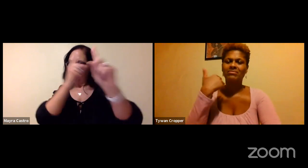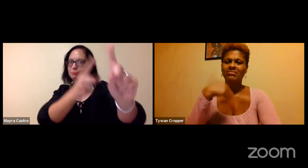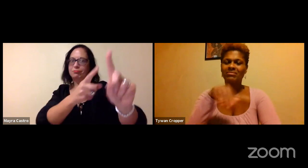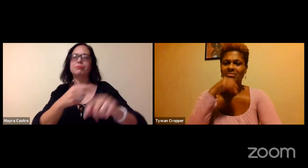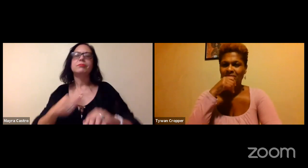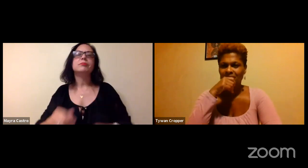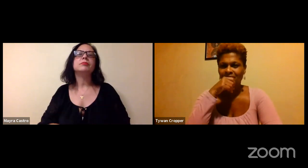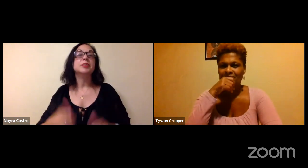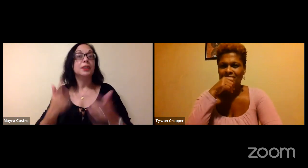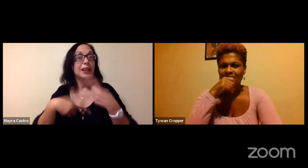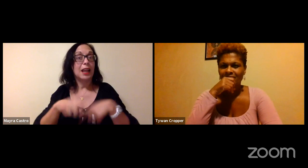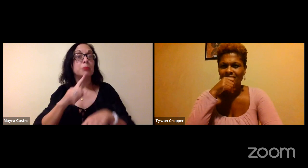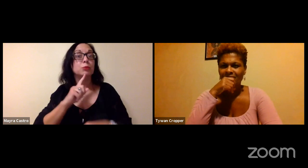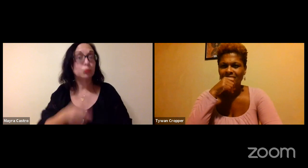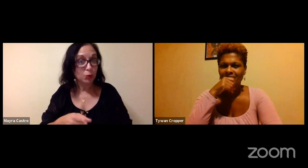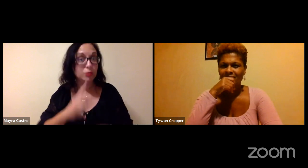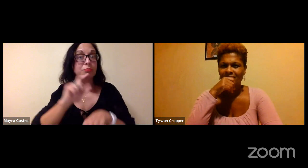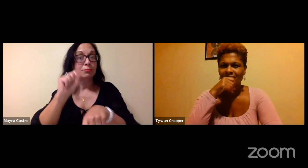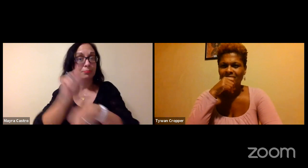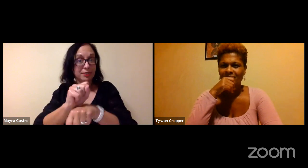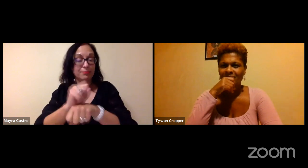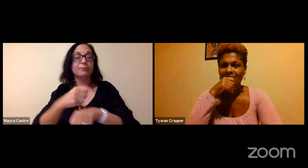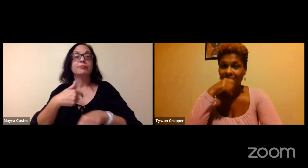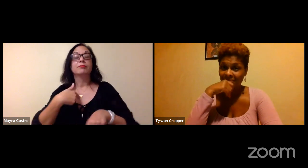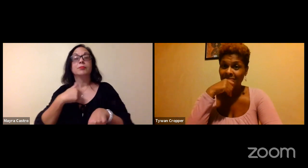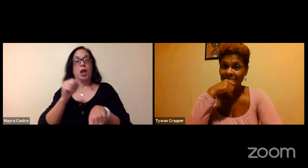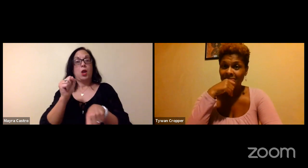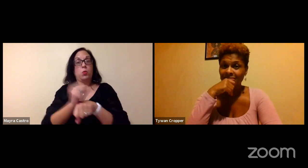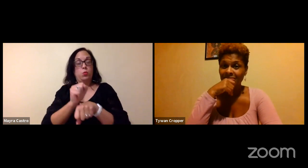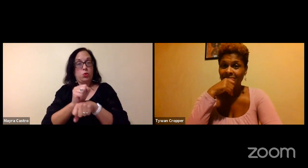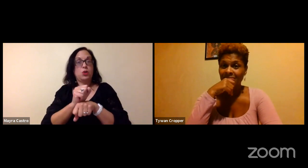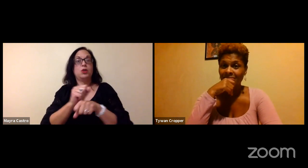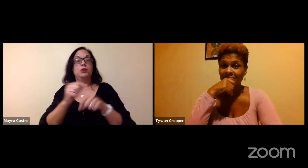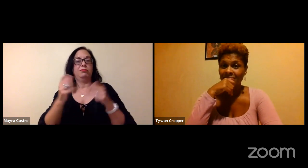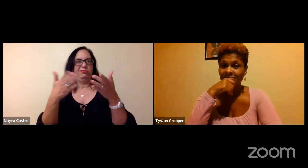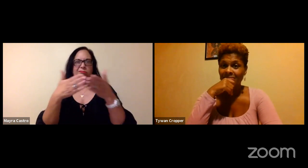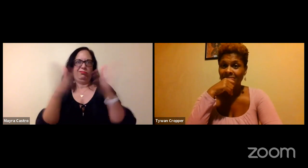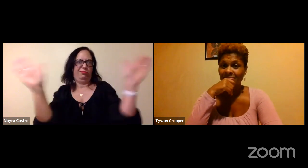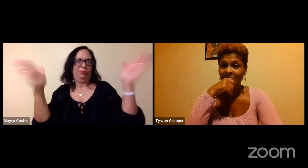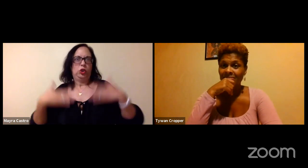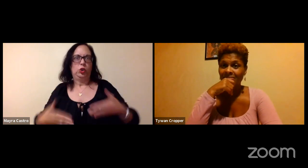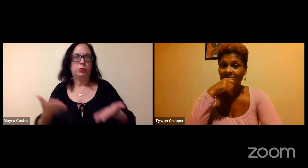it. So I did.